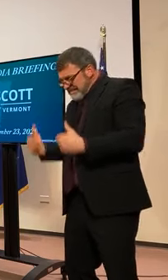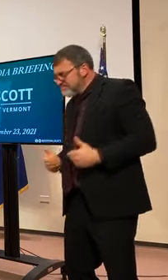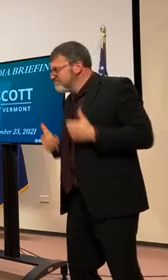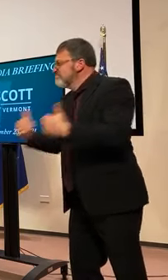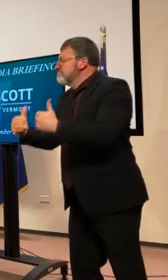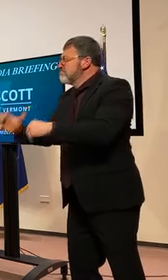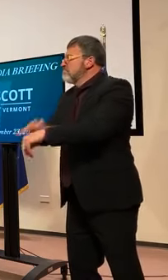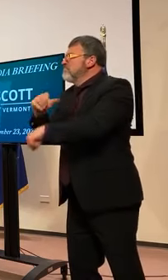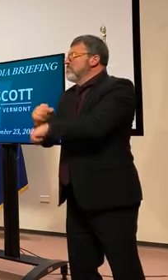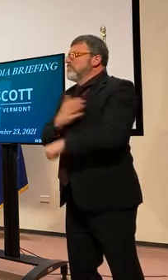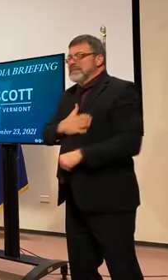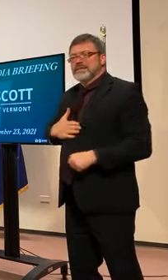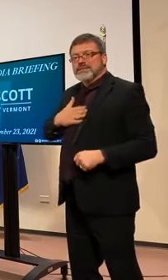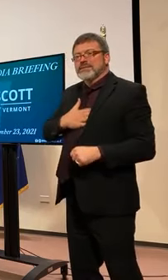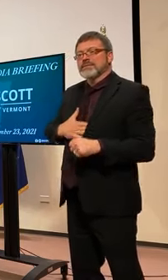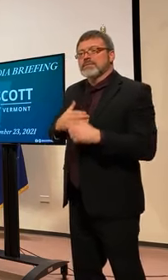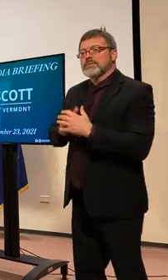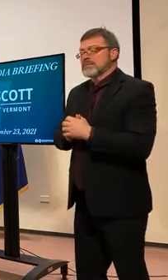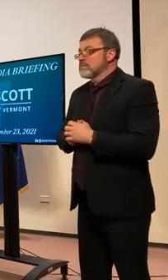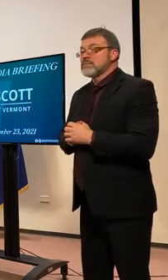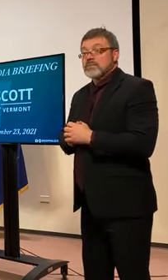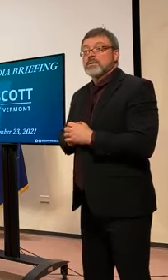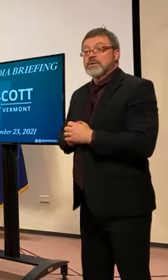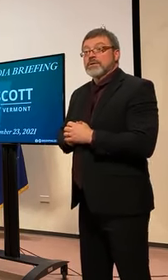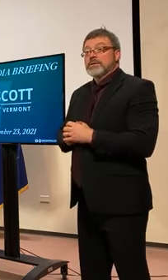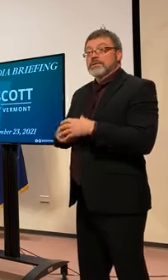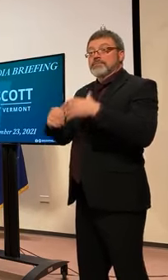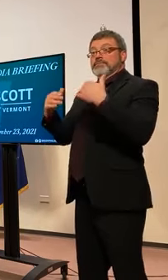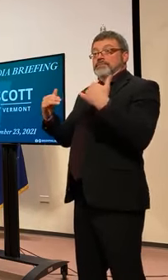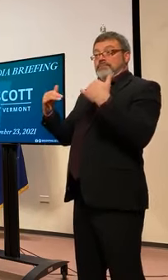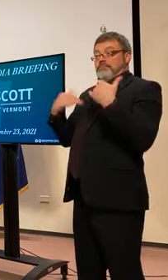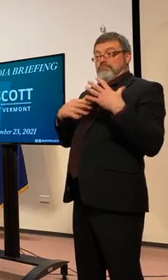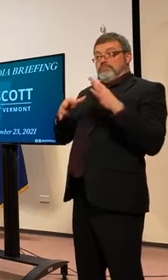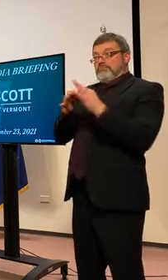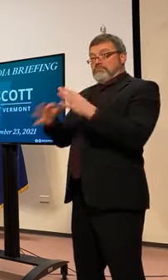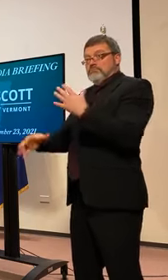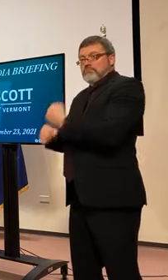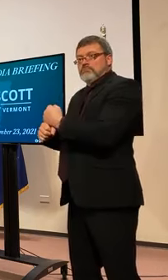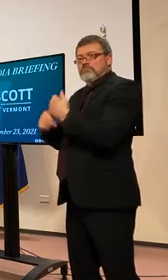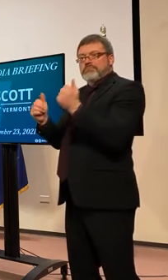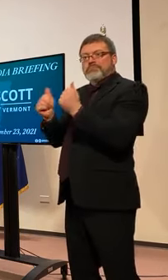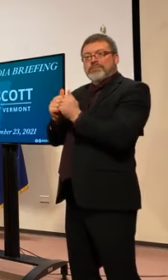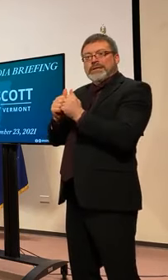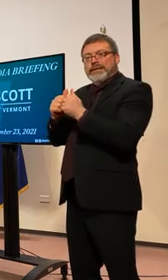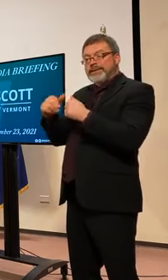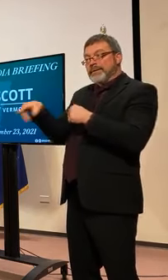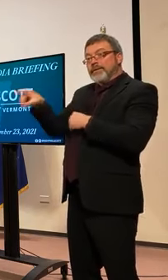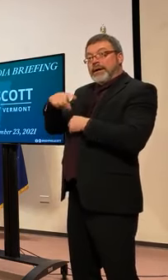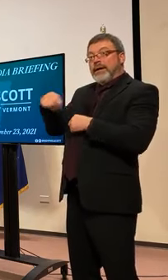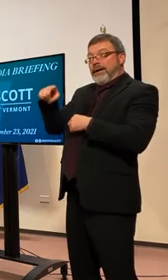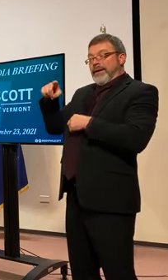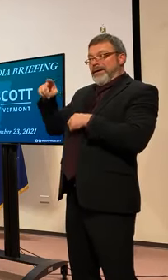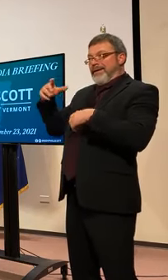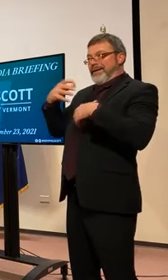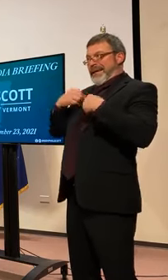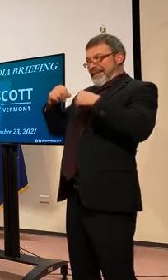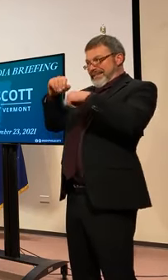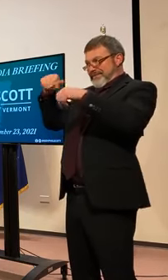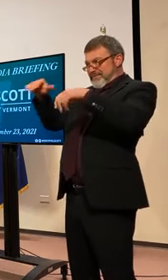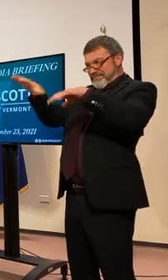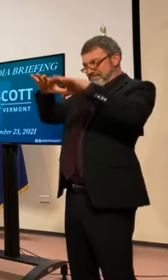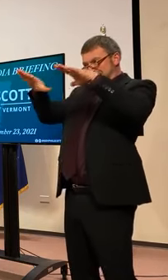healthvermont.gov/myvaccine. Now I want to provide an update on our efforts to reduce the stress on Vermont's healthcare system. Recently,